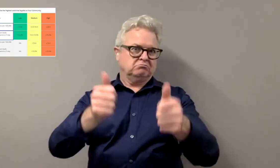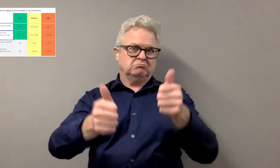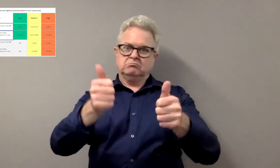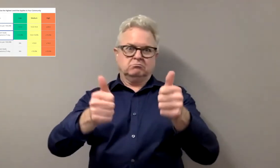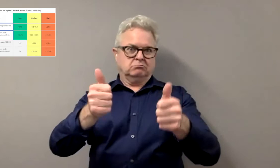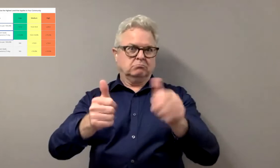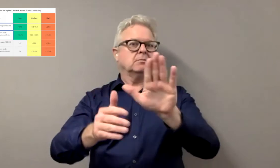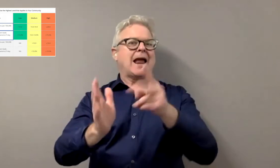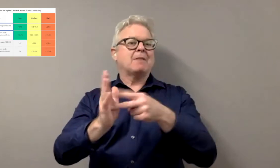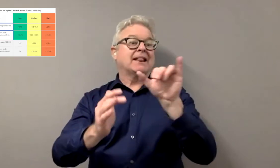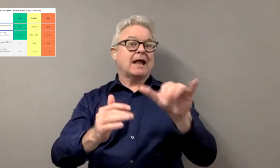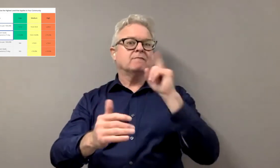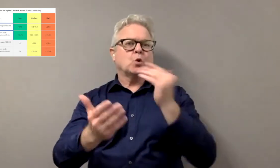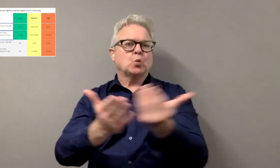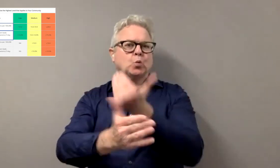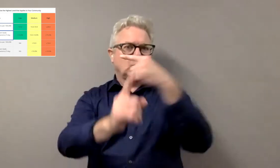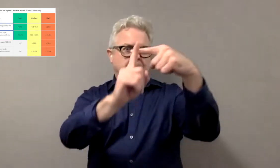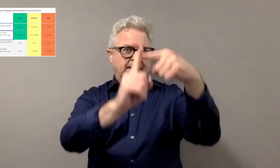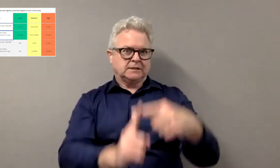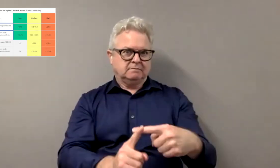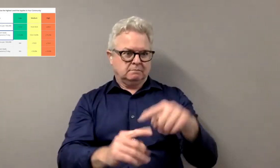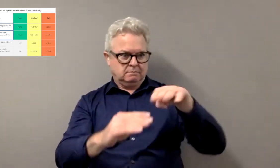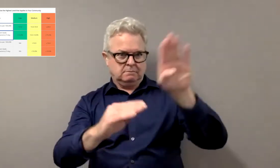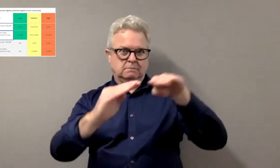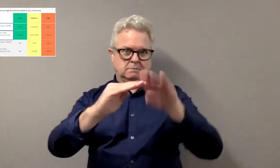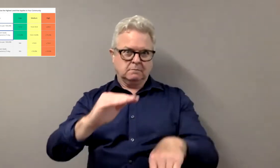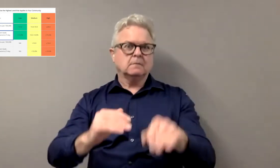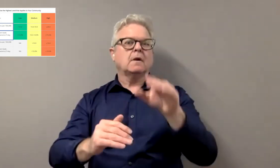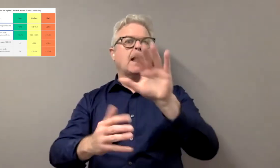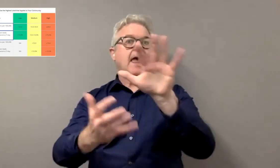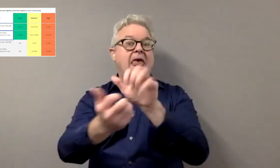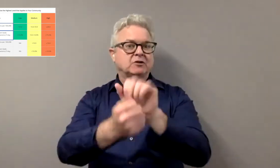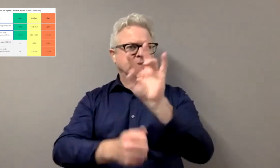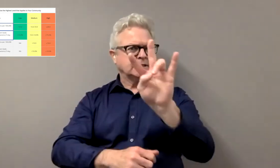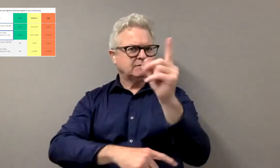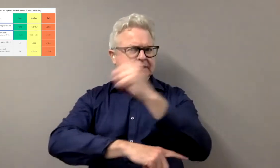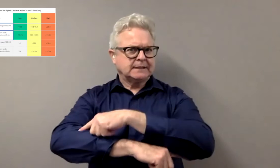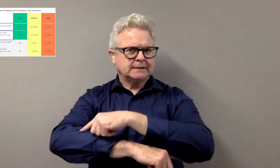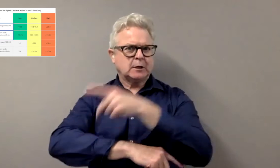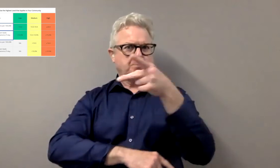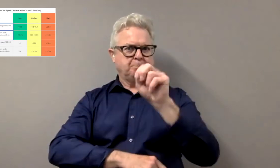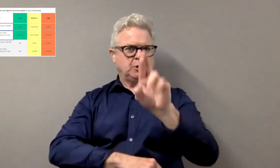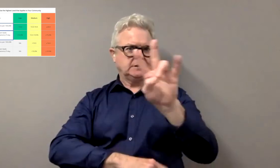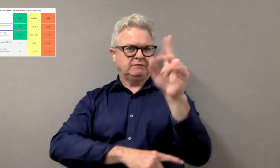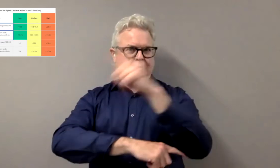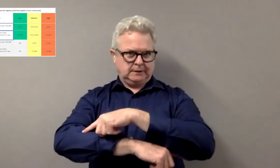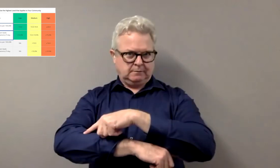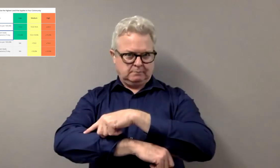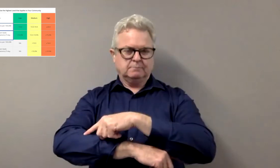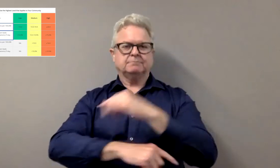than 200, will determine the category of whether they are low, medium or high, based upon a seven day average.